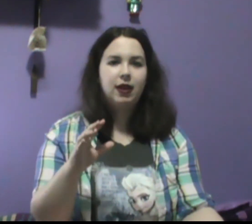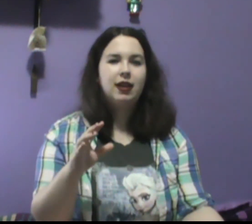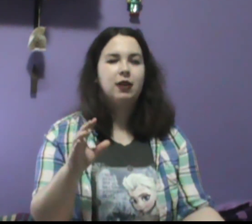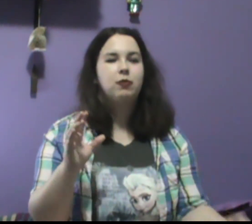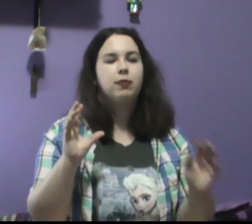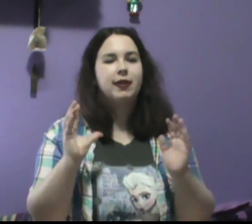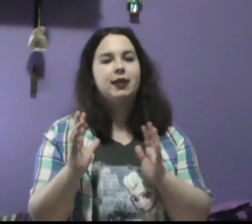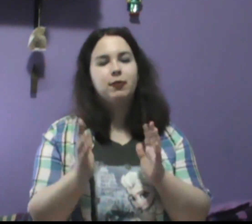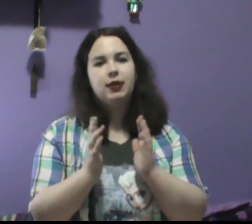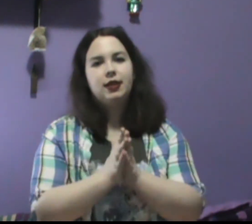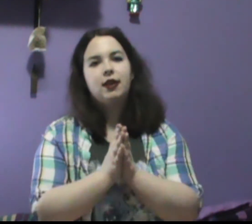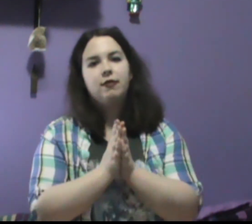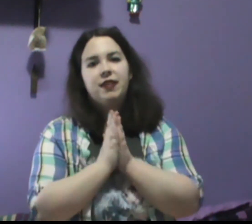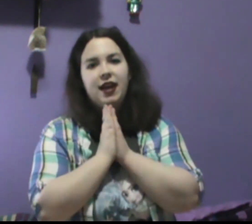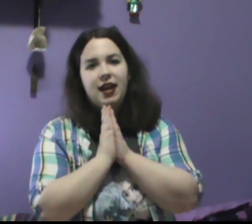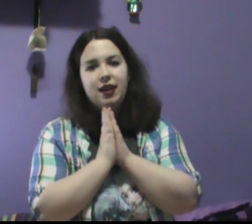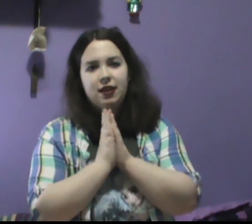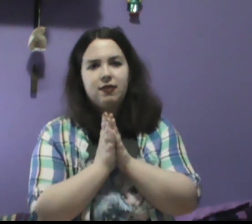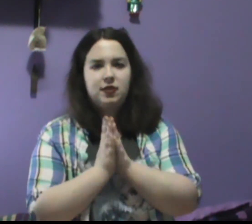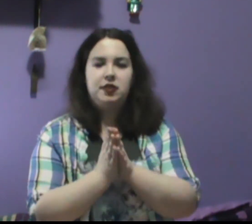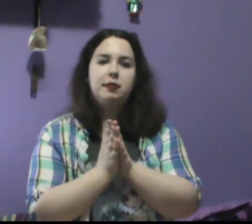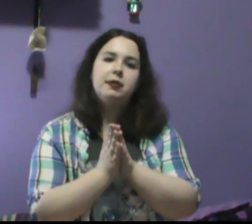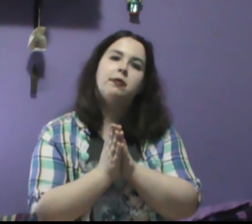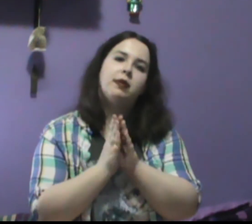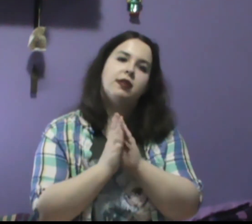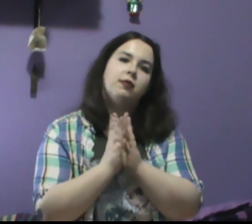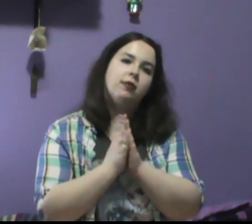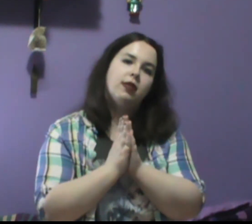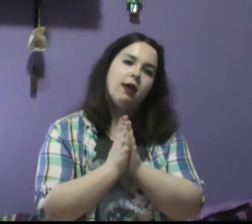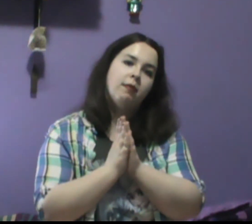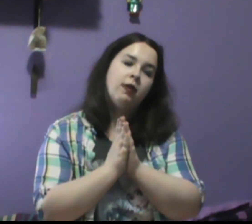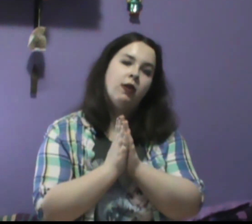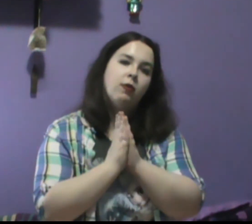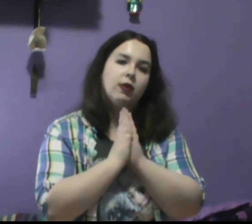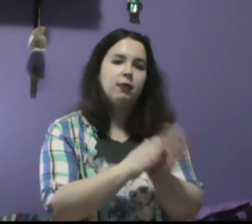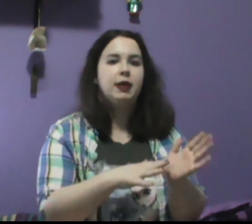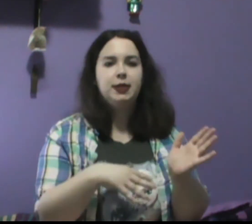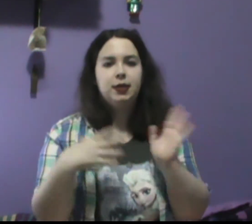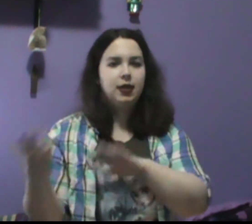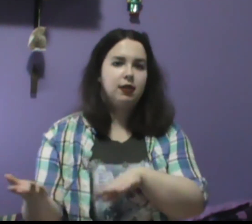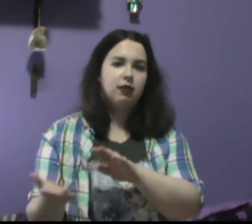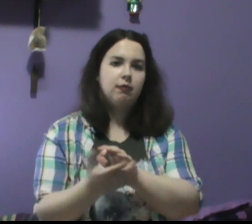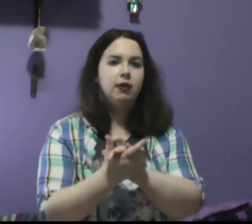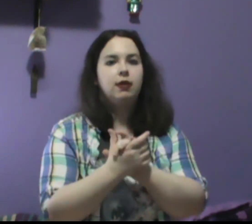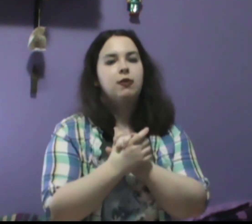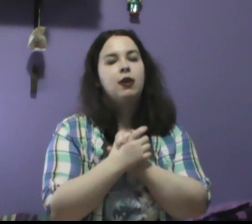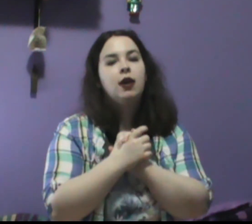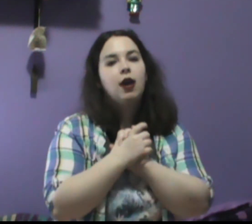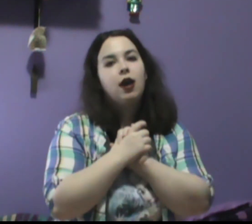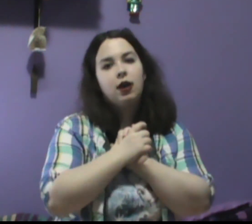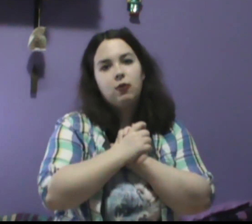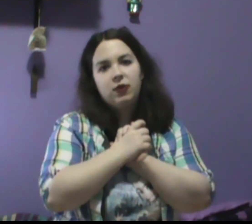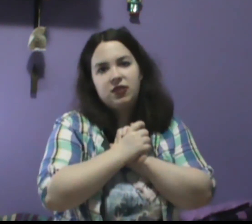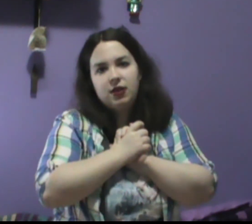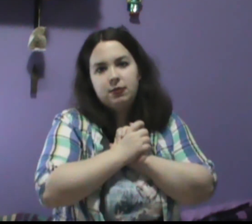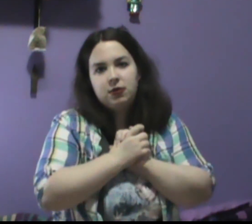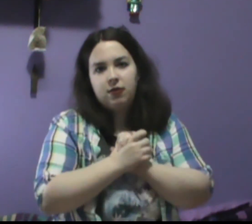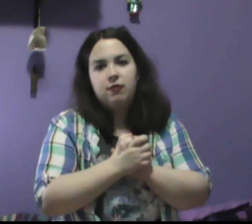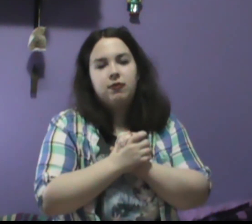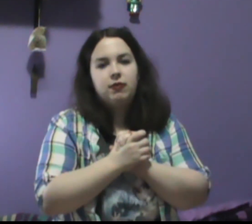I really, really loved the ending of this episode with the two of them, with the patient and Dr. Mario, with them sort of